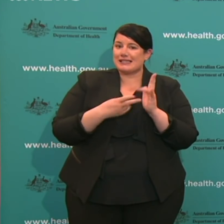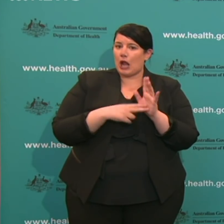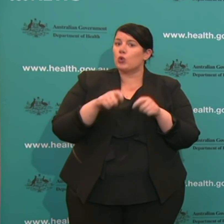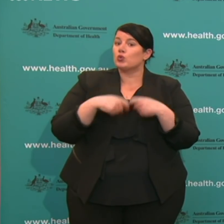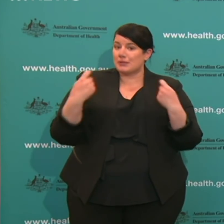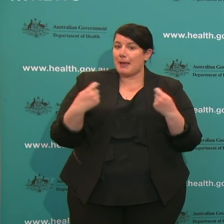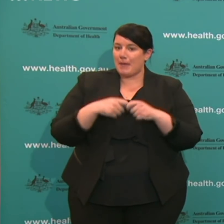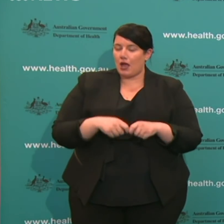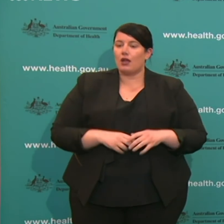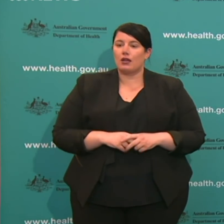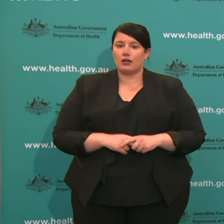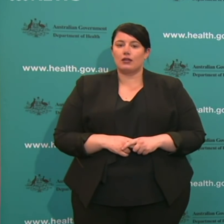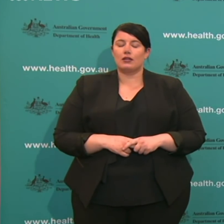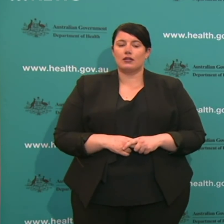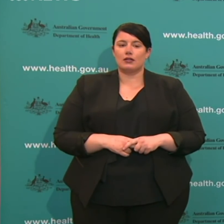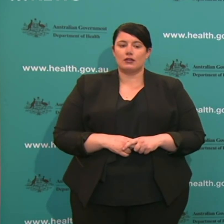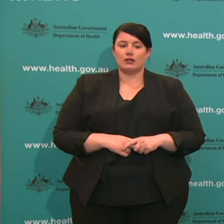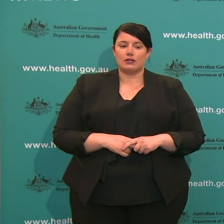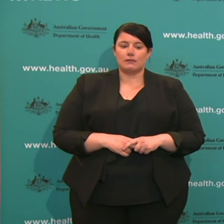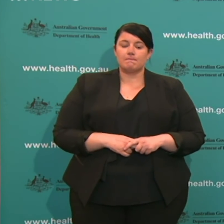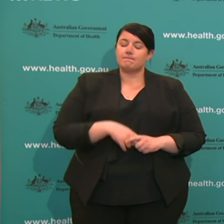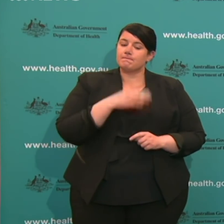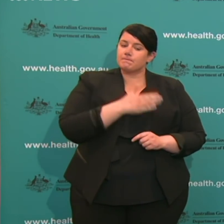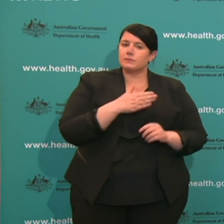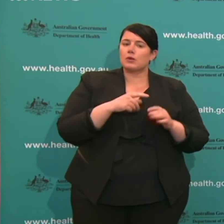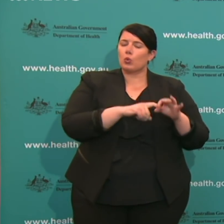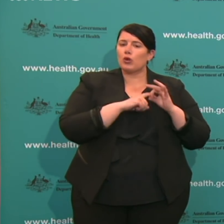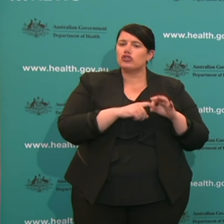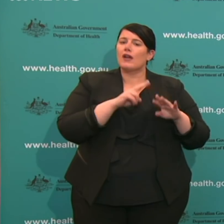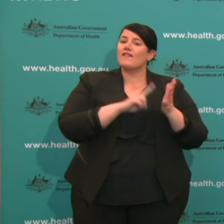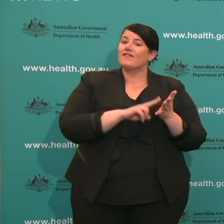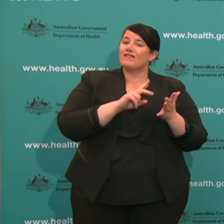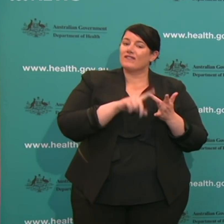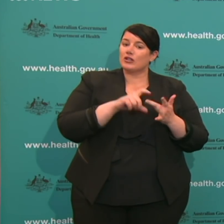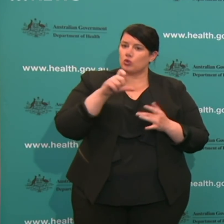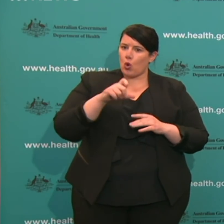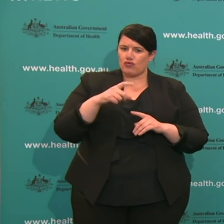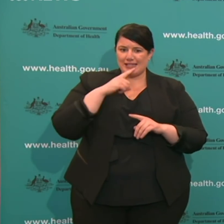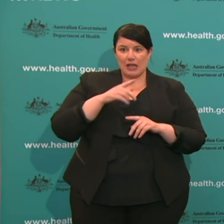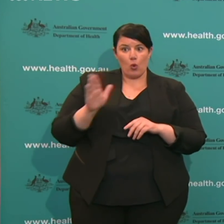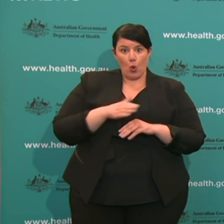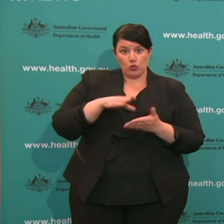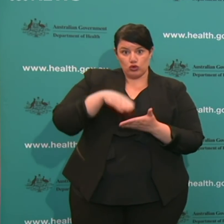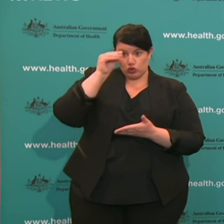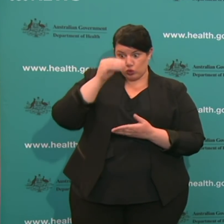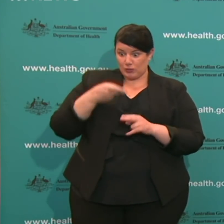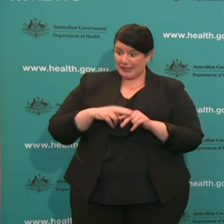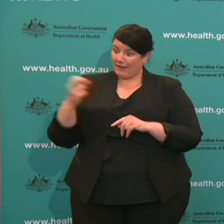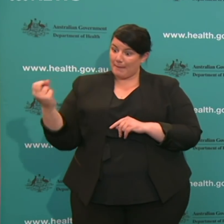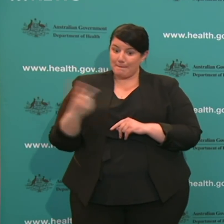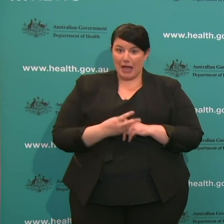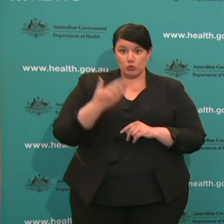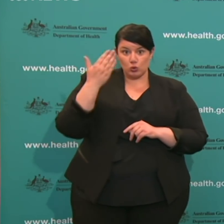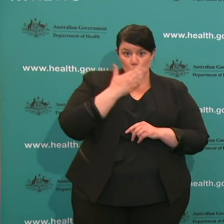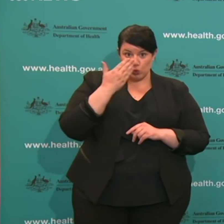Thanks, Doctor. I was just wondering, now that Victoria is introducing temperature testing of all students as they return in